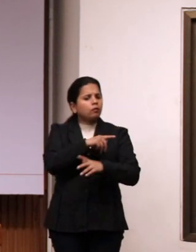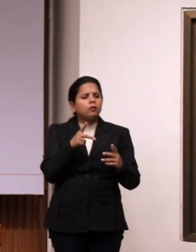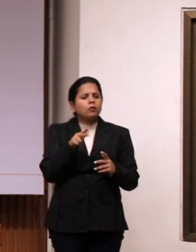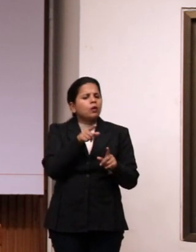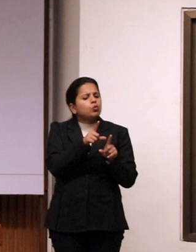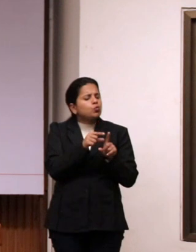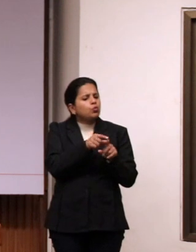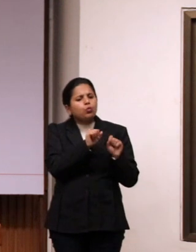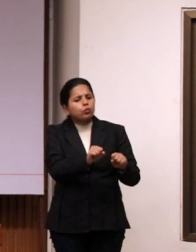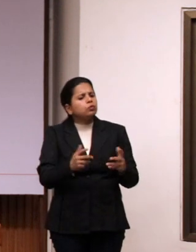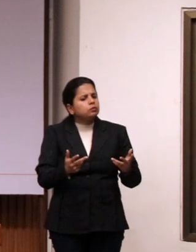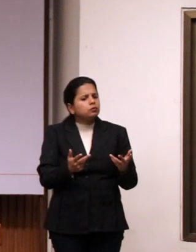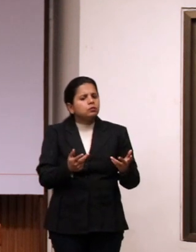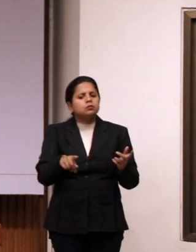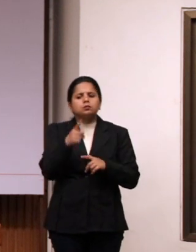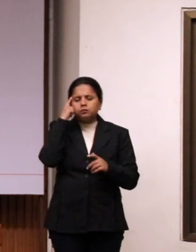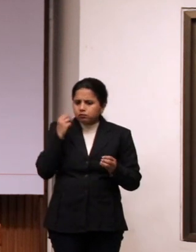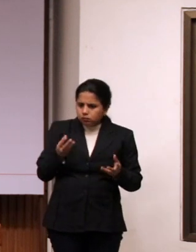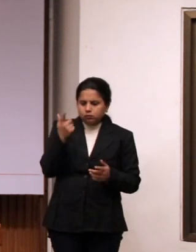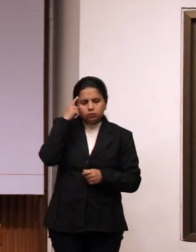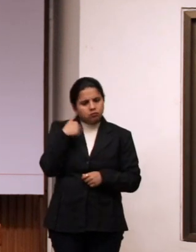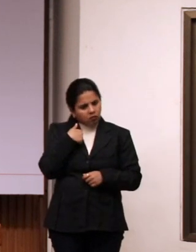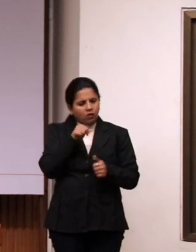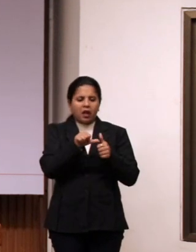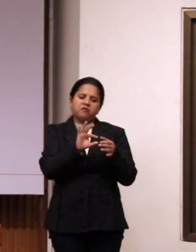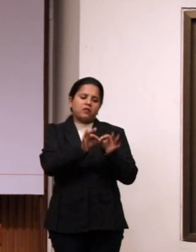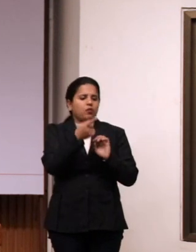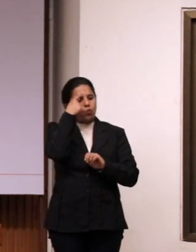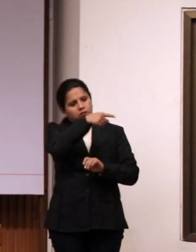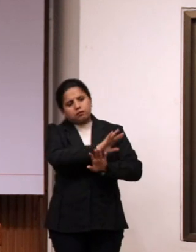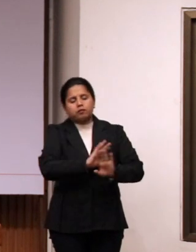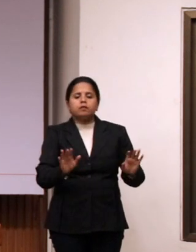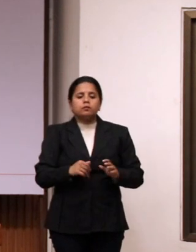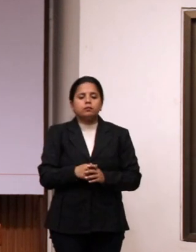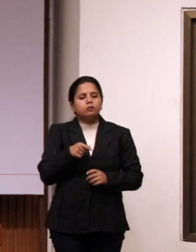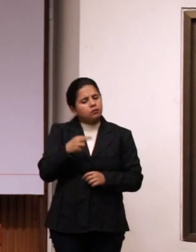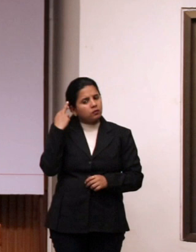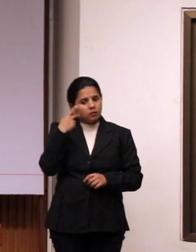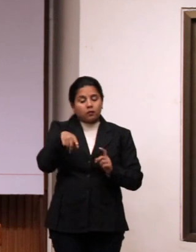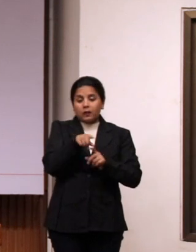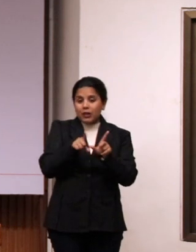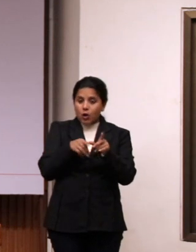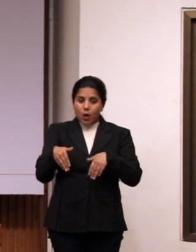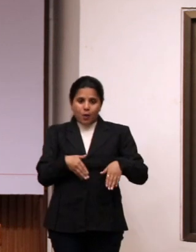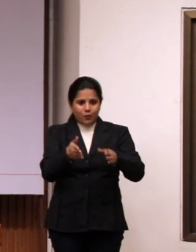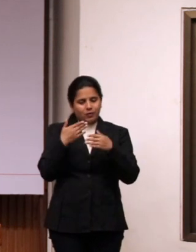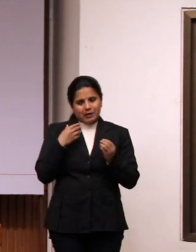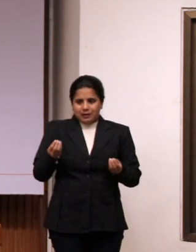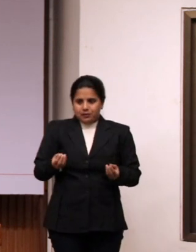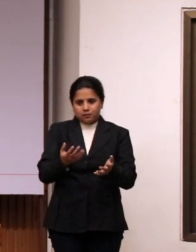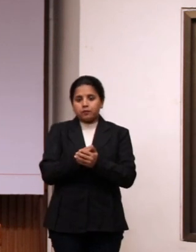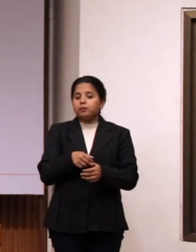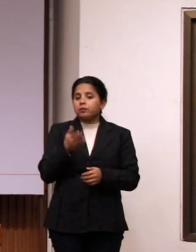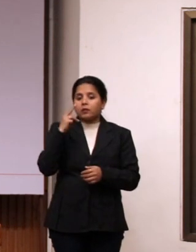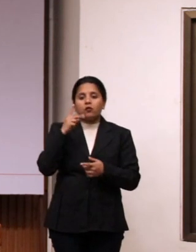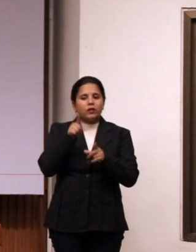is doing. Then you study in the lab, A is fixed for it. That way you were, for example, in Yamuna, when we started, Vijay has